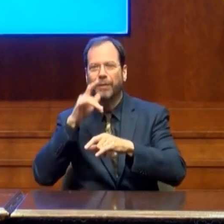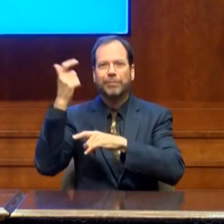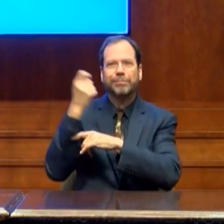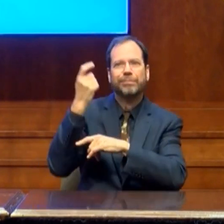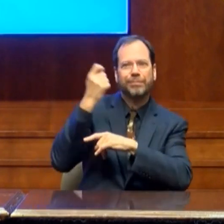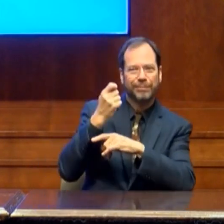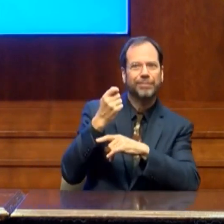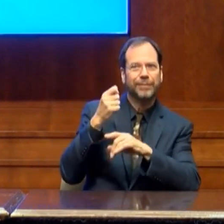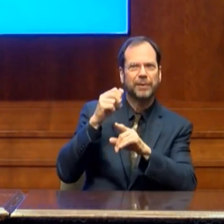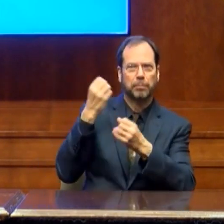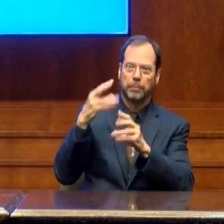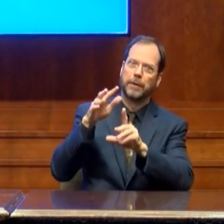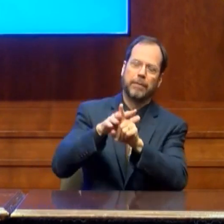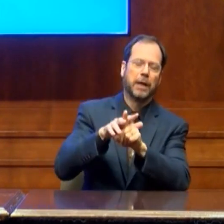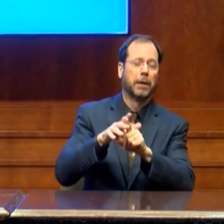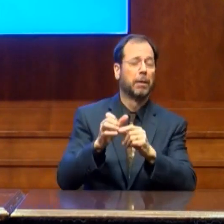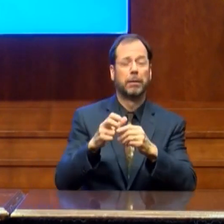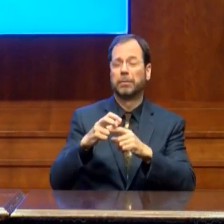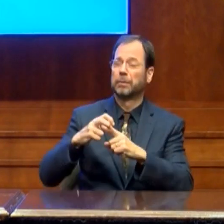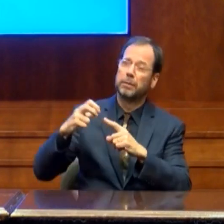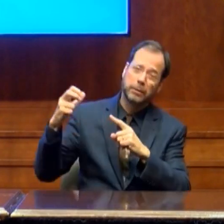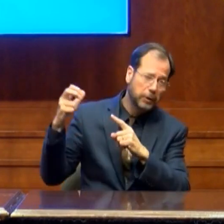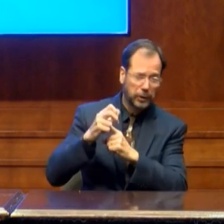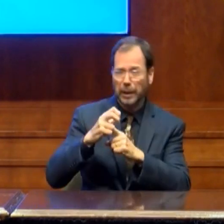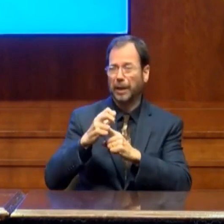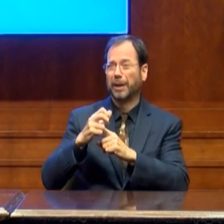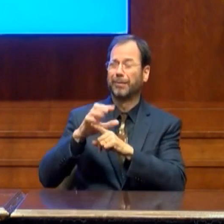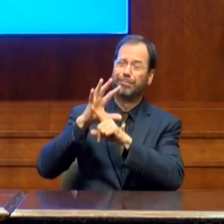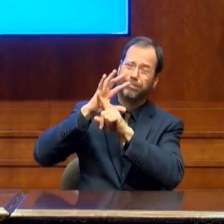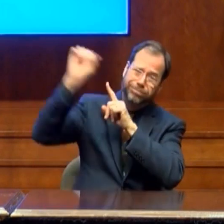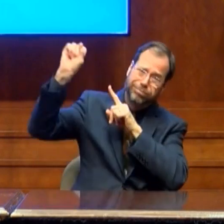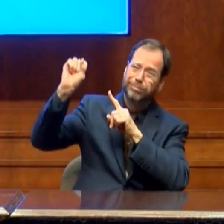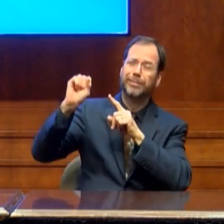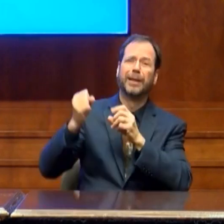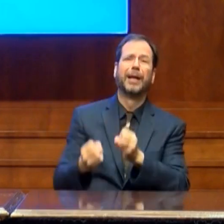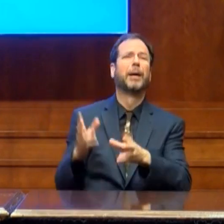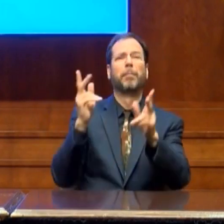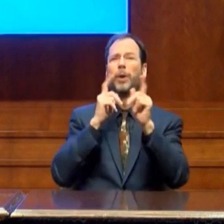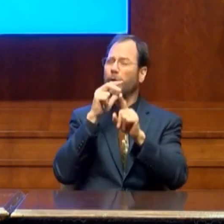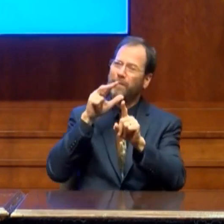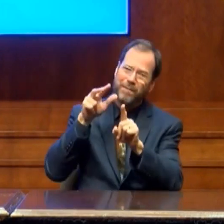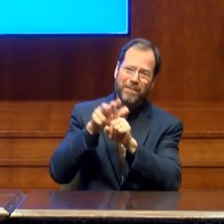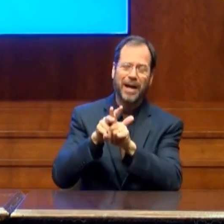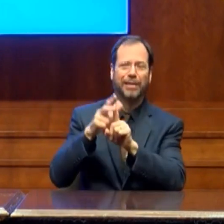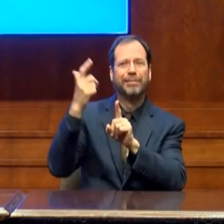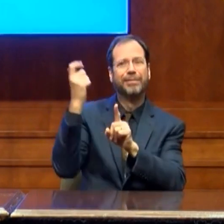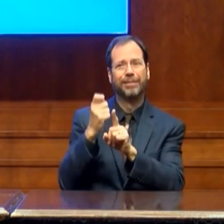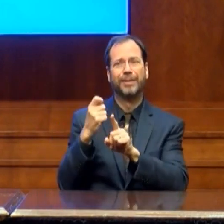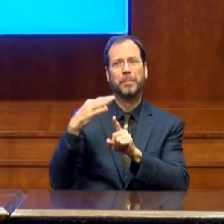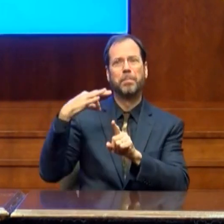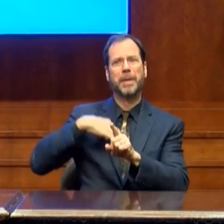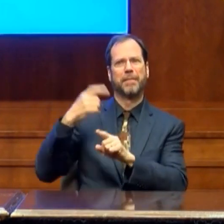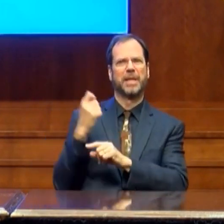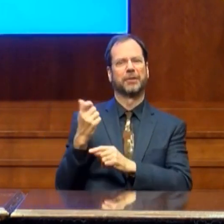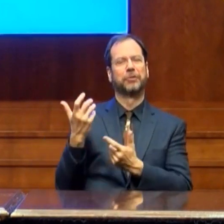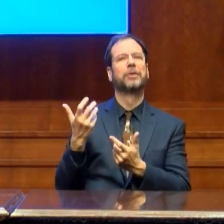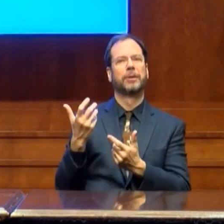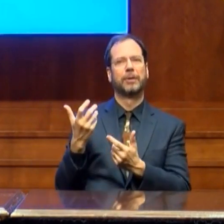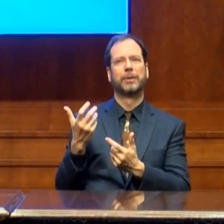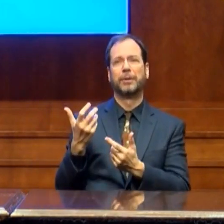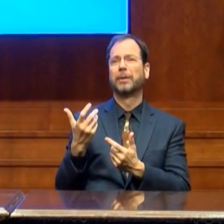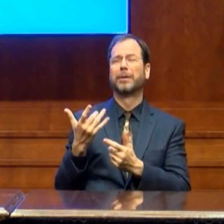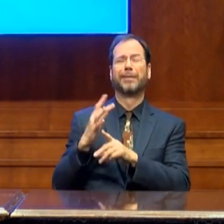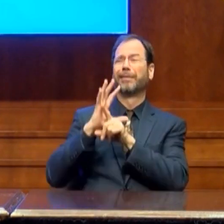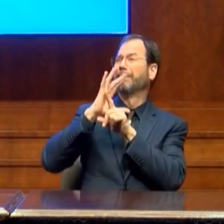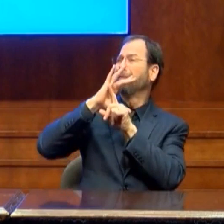that have been filed. And there's been a record, all-time record, smashing record number of people who filed for unemployment benefits. So